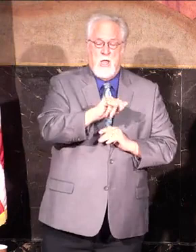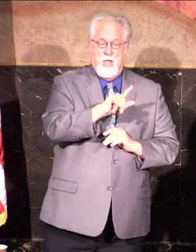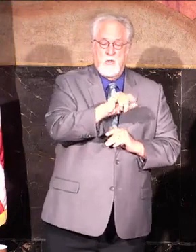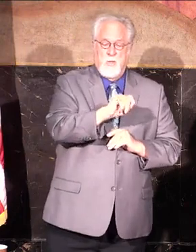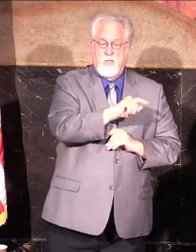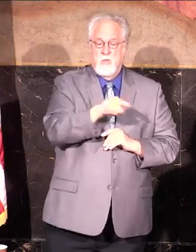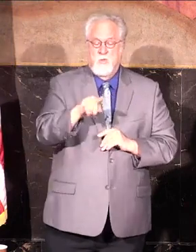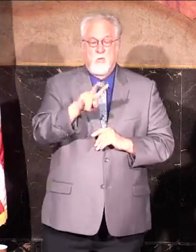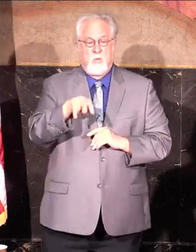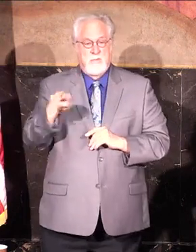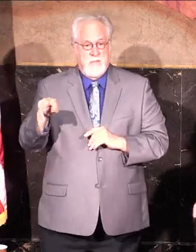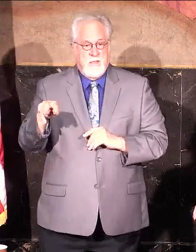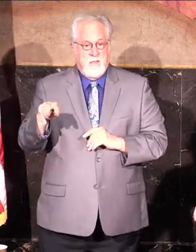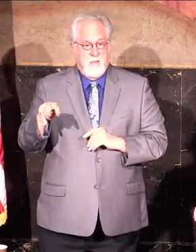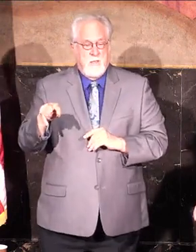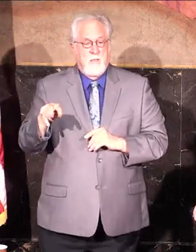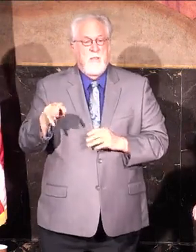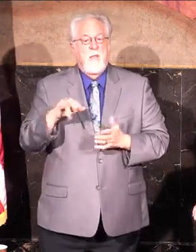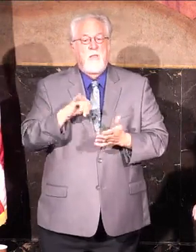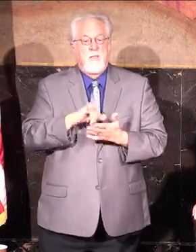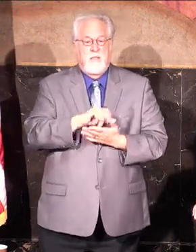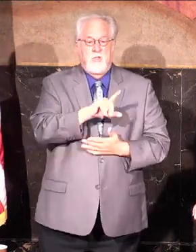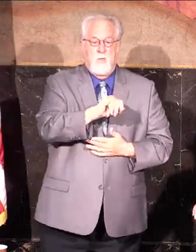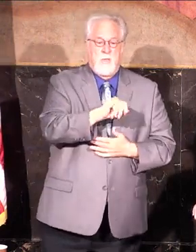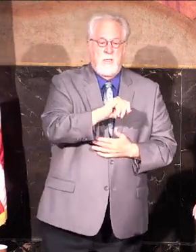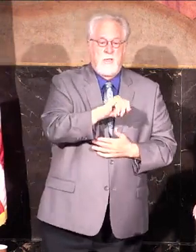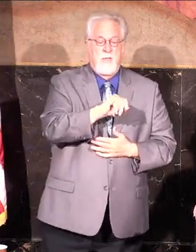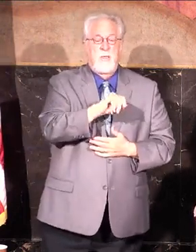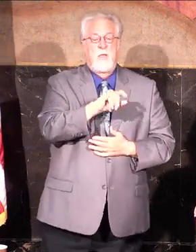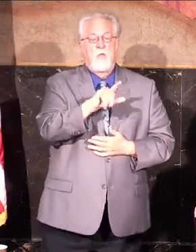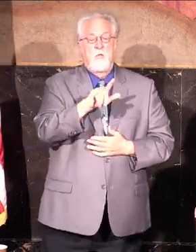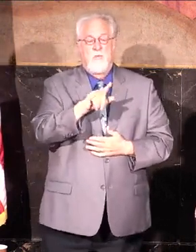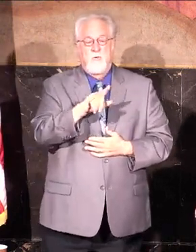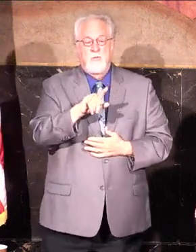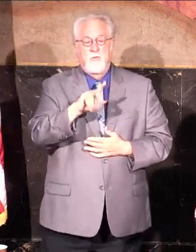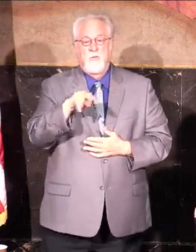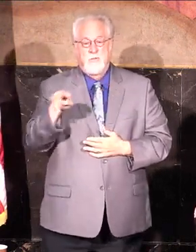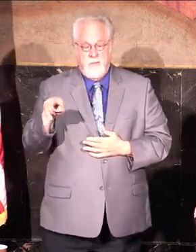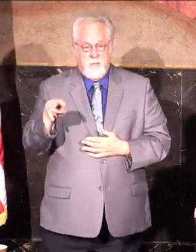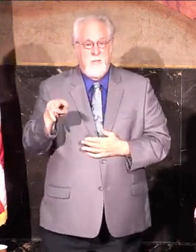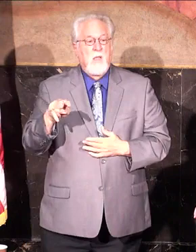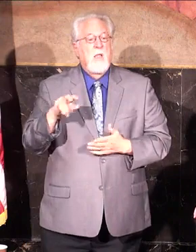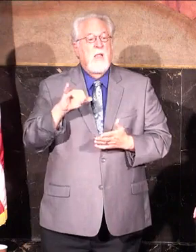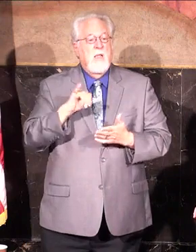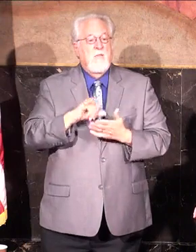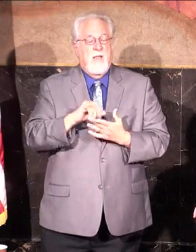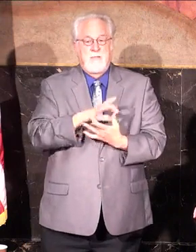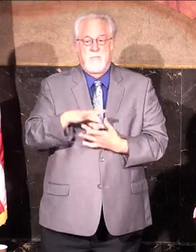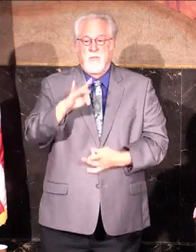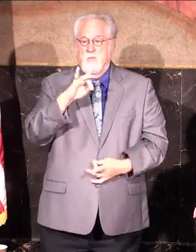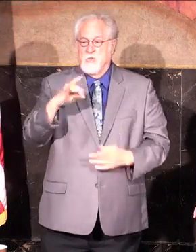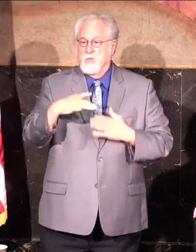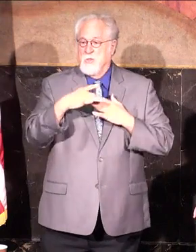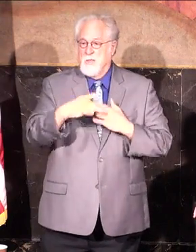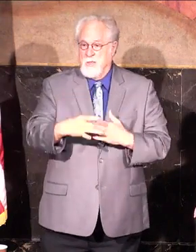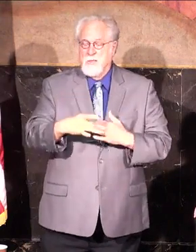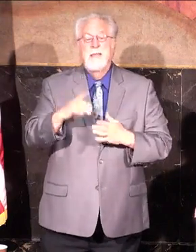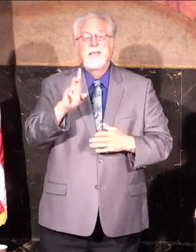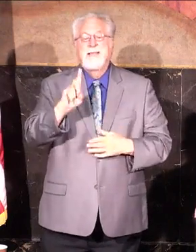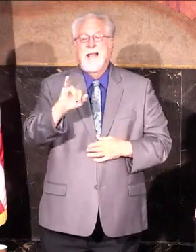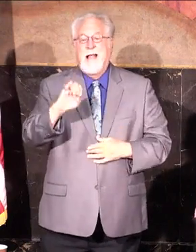22nd. So that's the 20th, the 21st, the 22nd. This will be the spiritual diet and